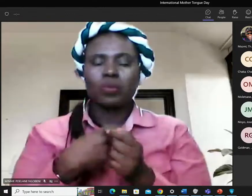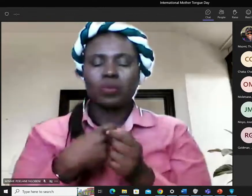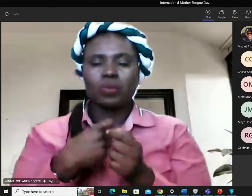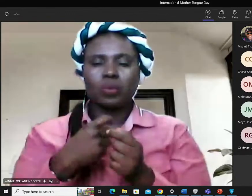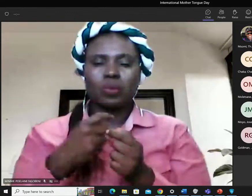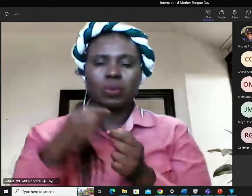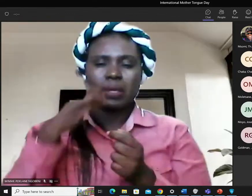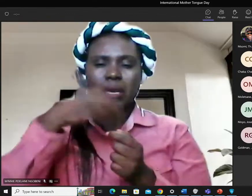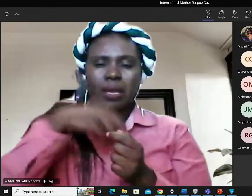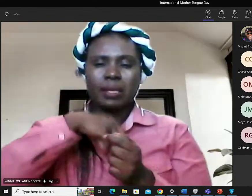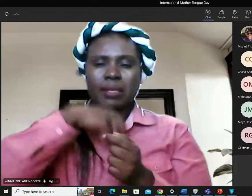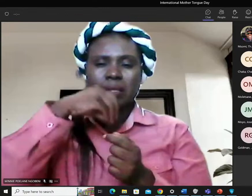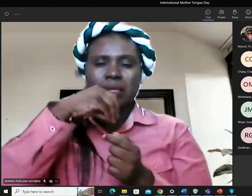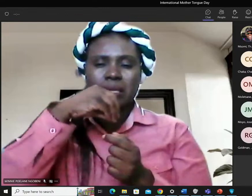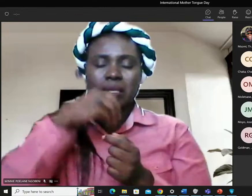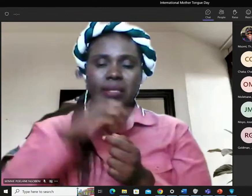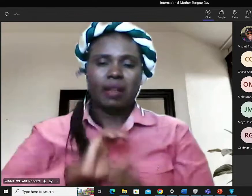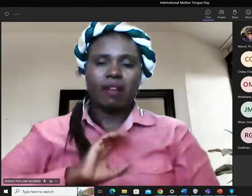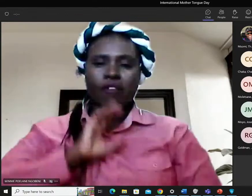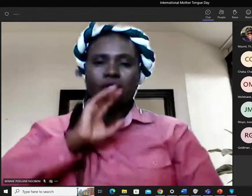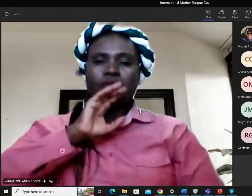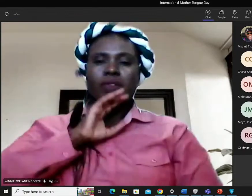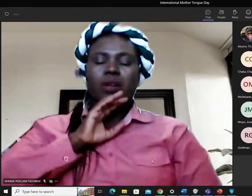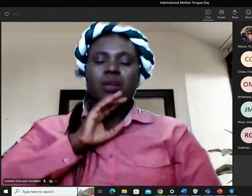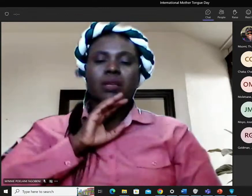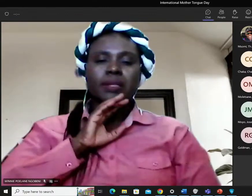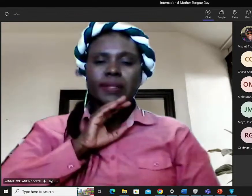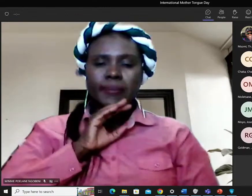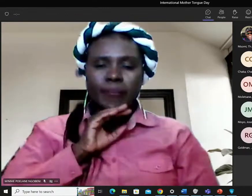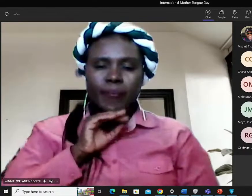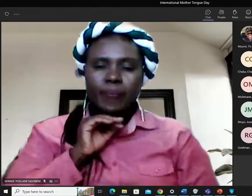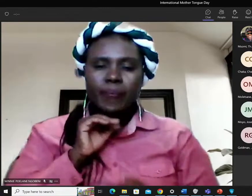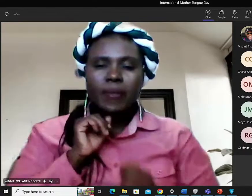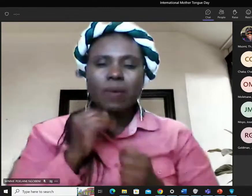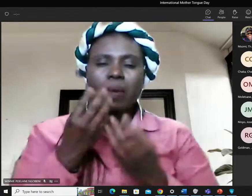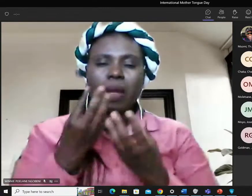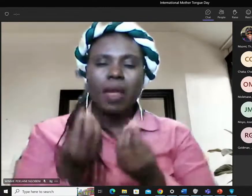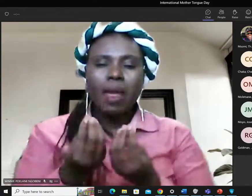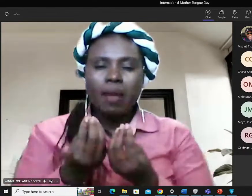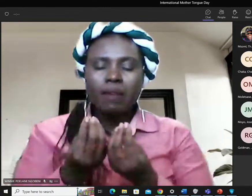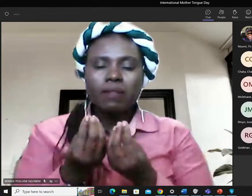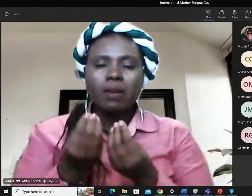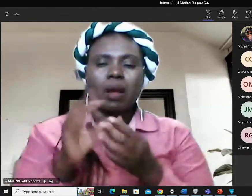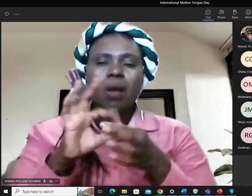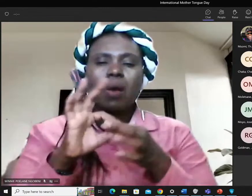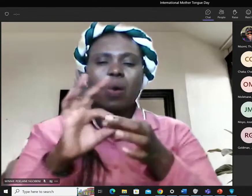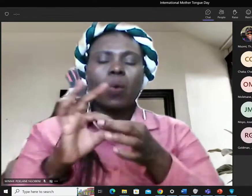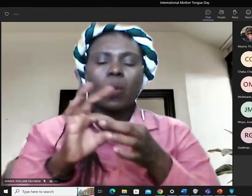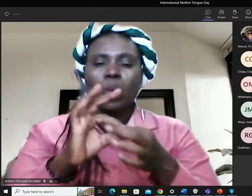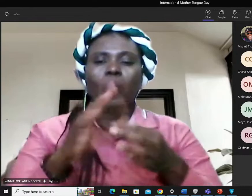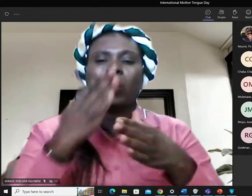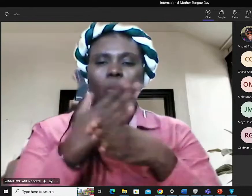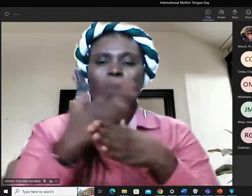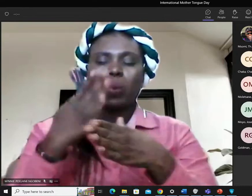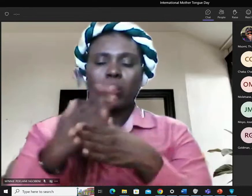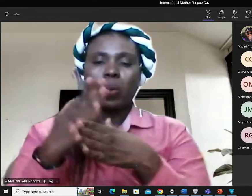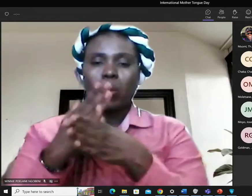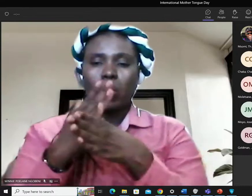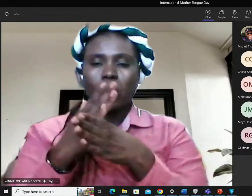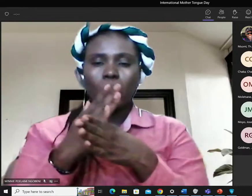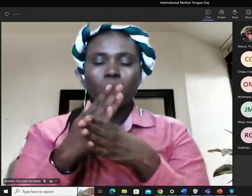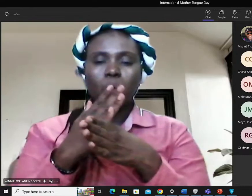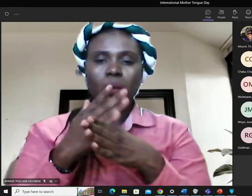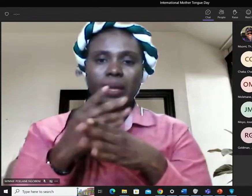We work in we do it in such a way that we work together. It is about survival, it is about respect, it's